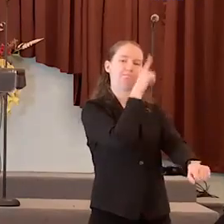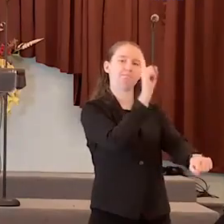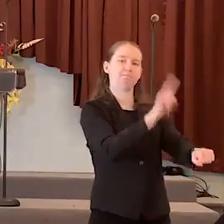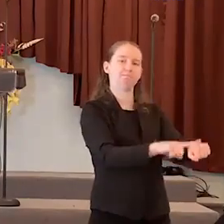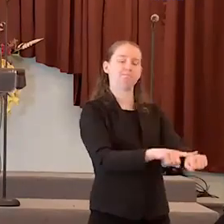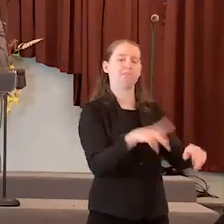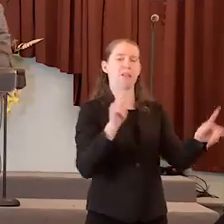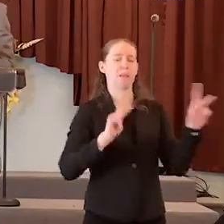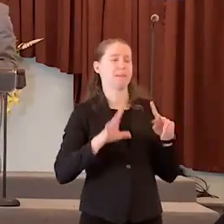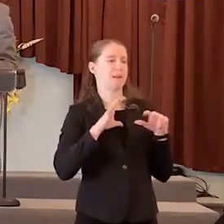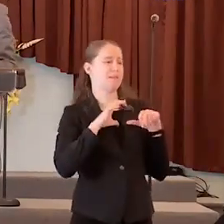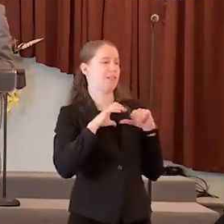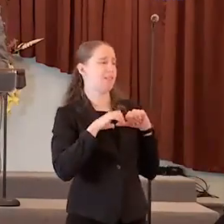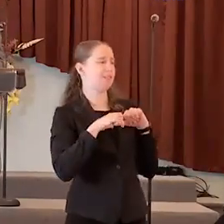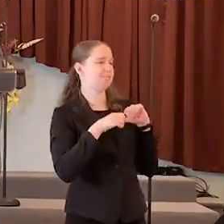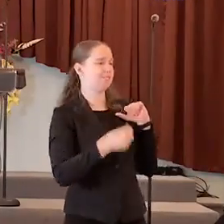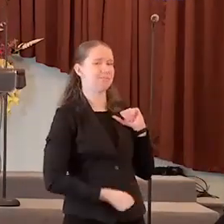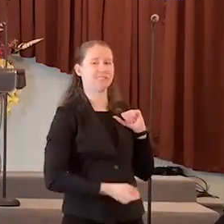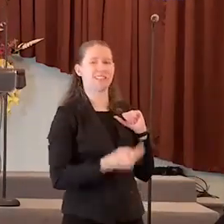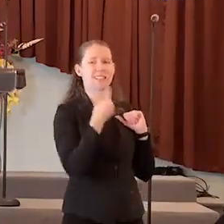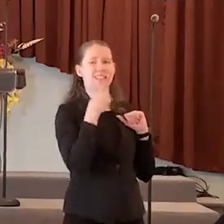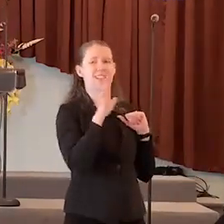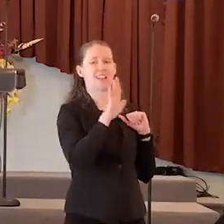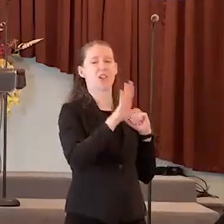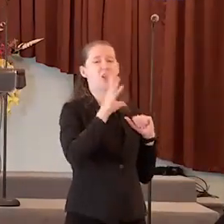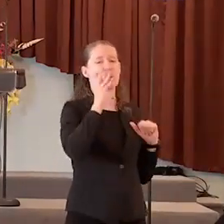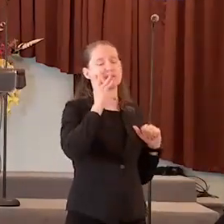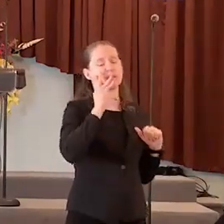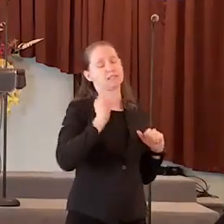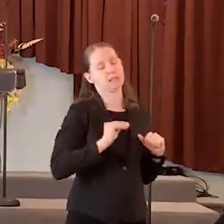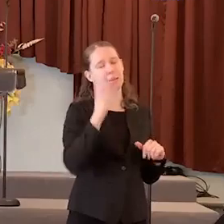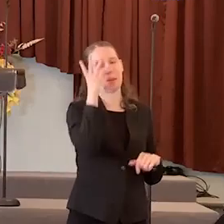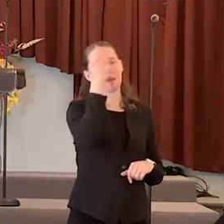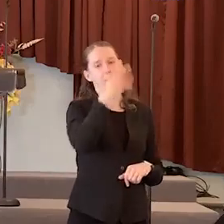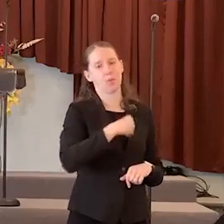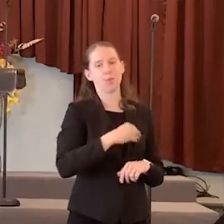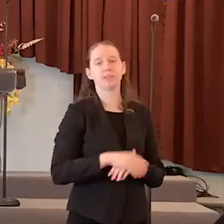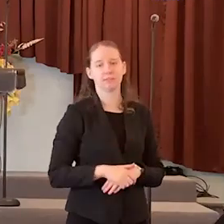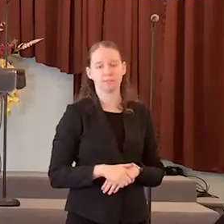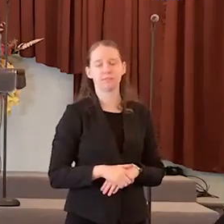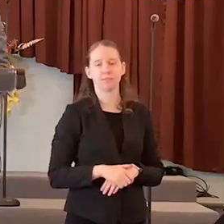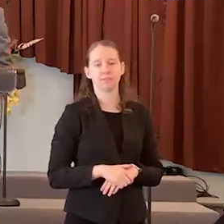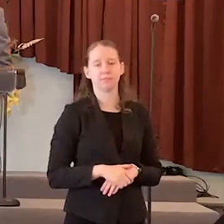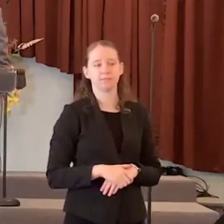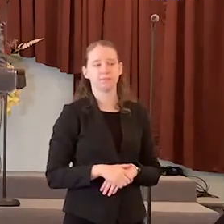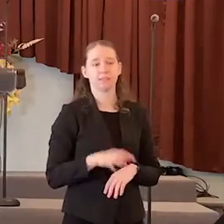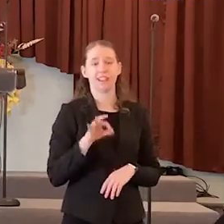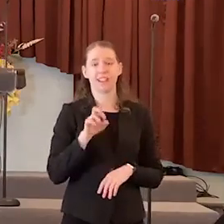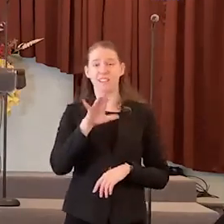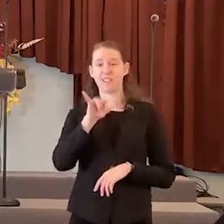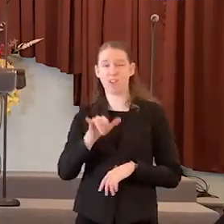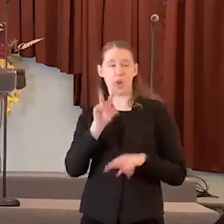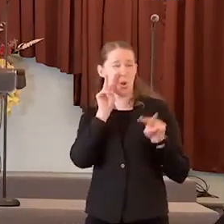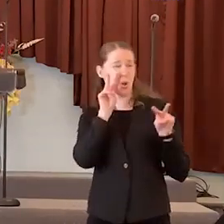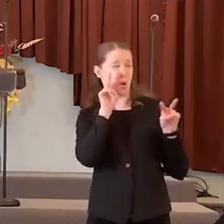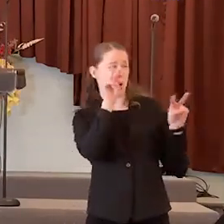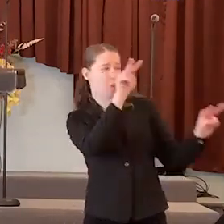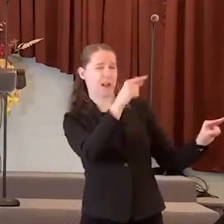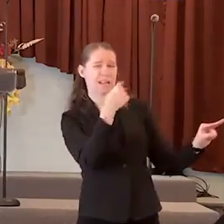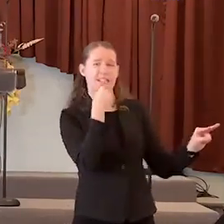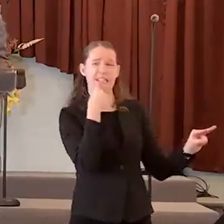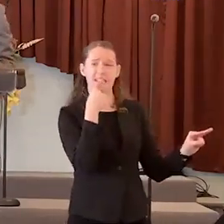was sad and called her their Sleeping Beauty. The youngest fairy watched all of this and